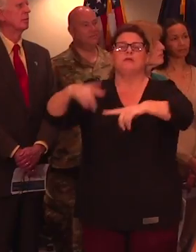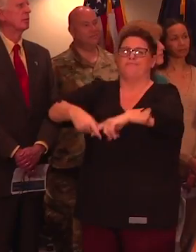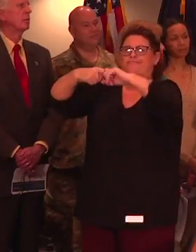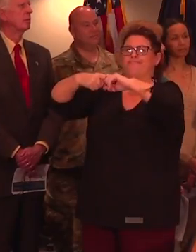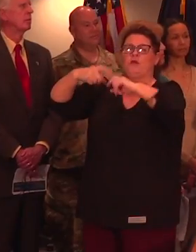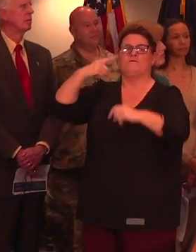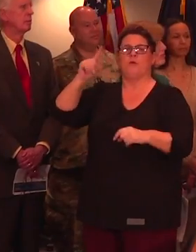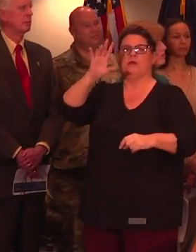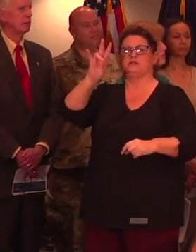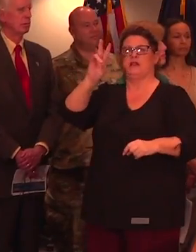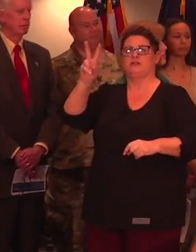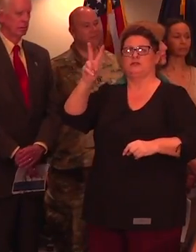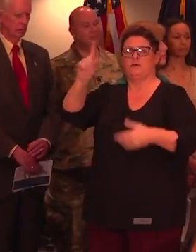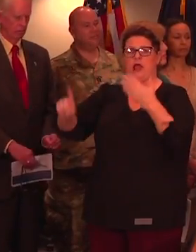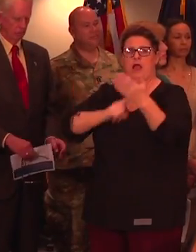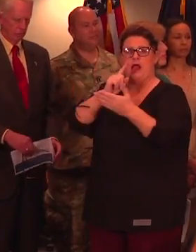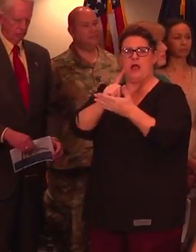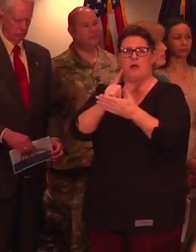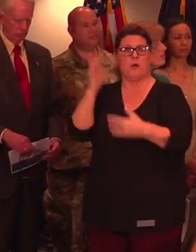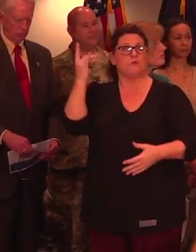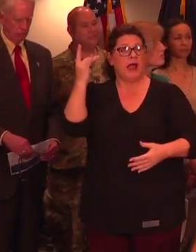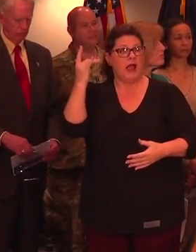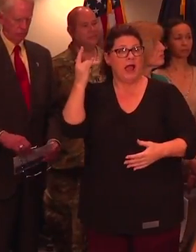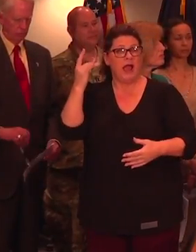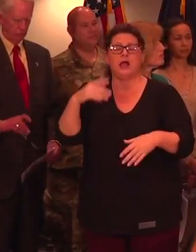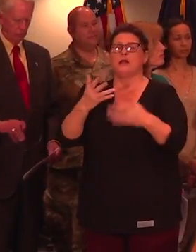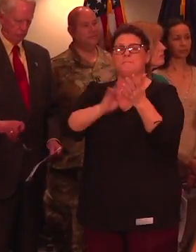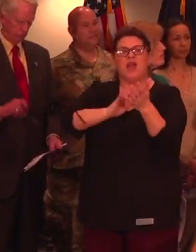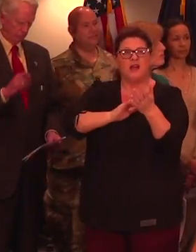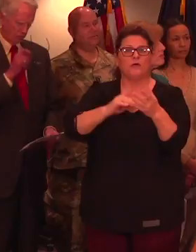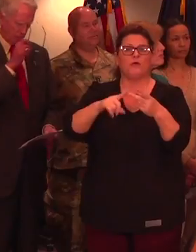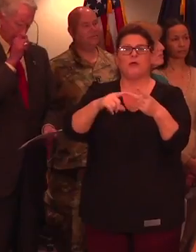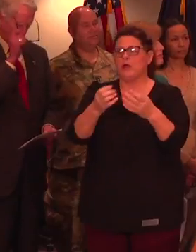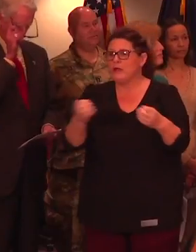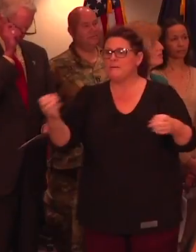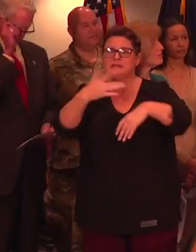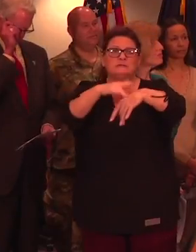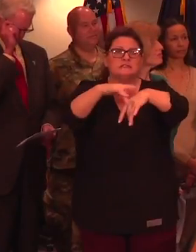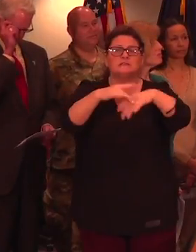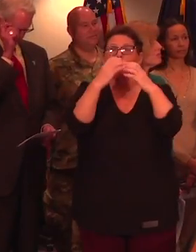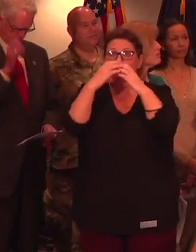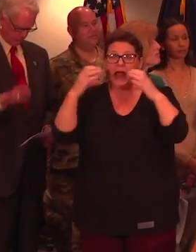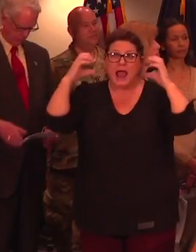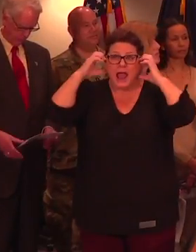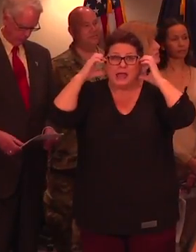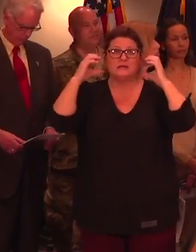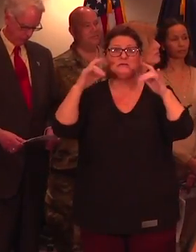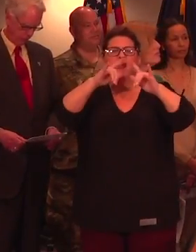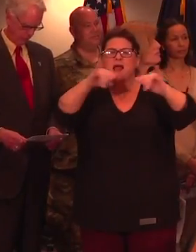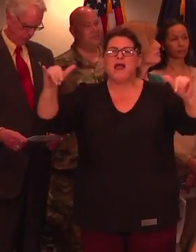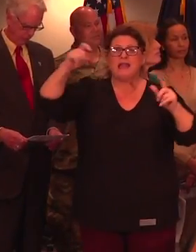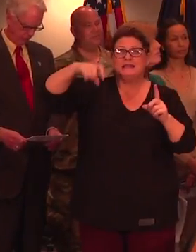hours. Why is that? That will allow for medicines, equipment, space, things like masks and all those sorts of